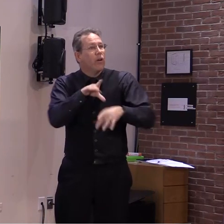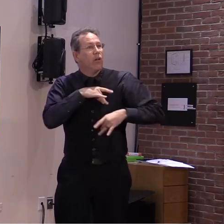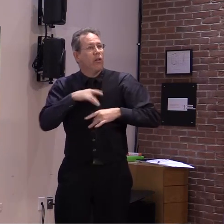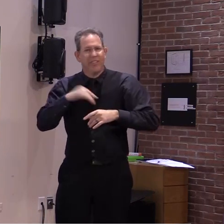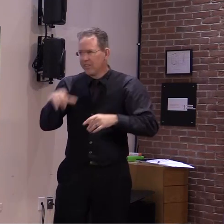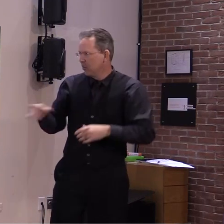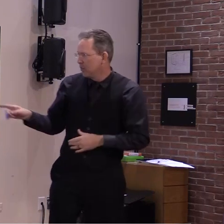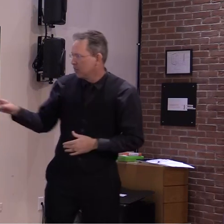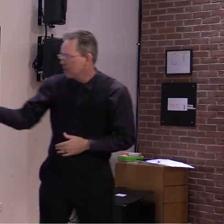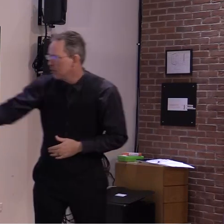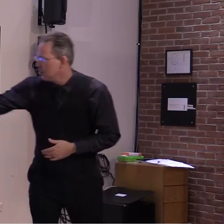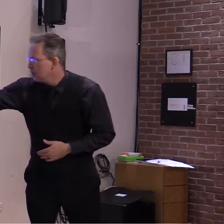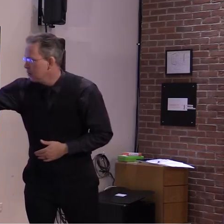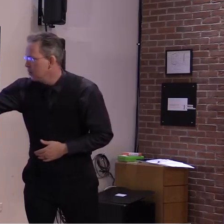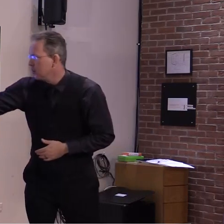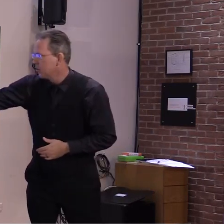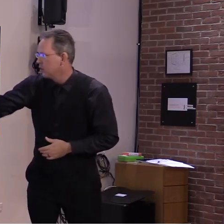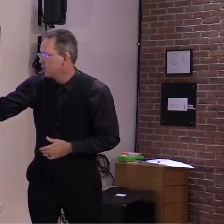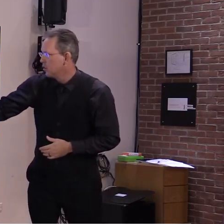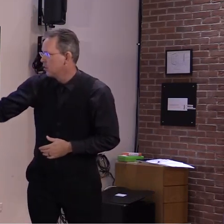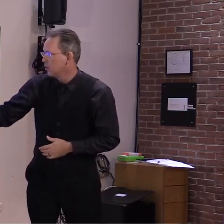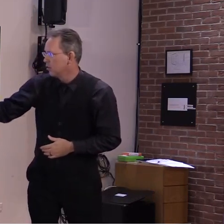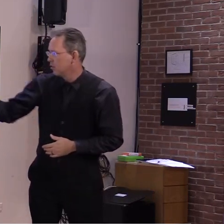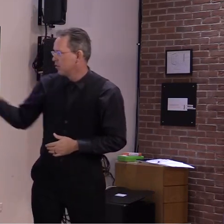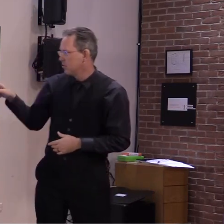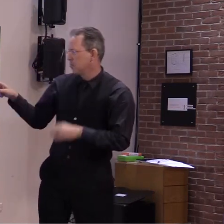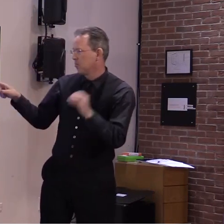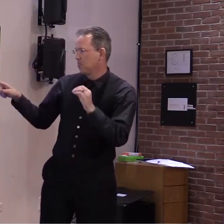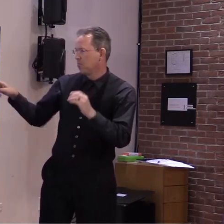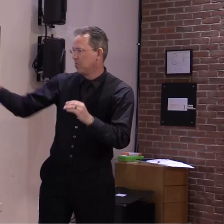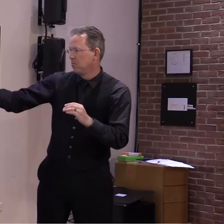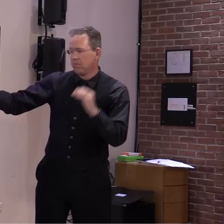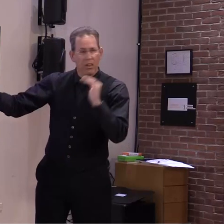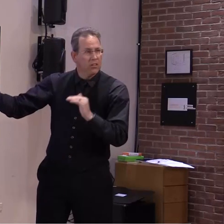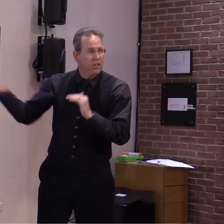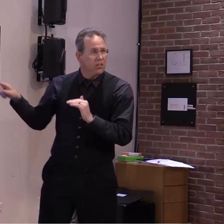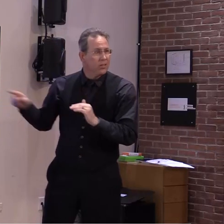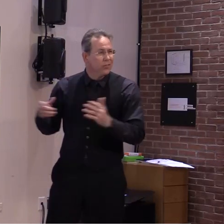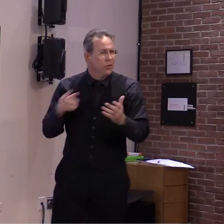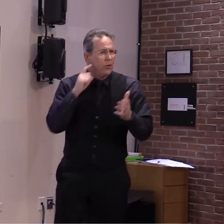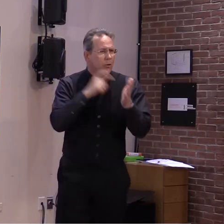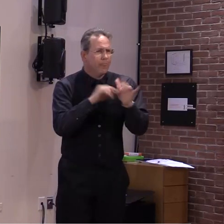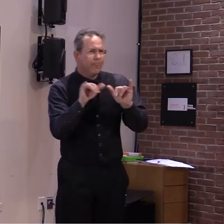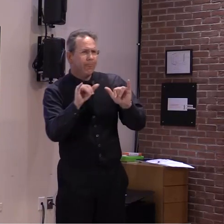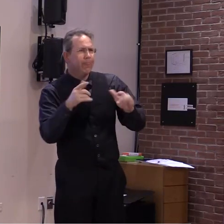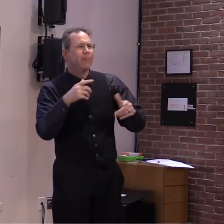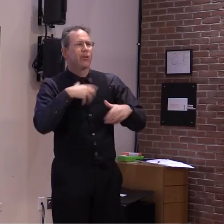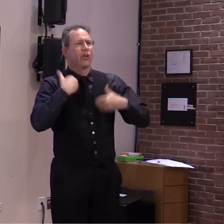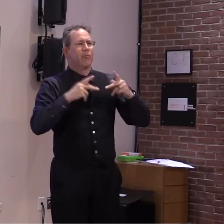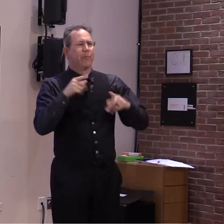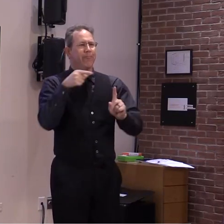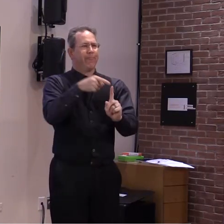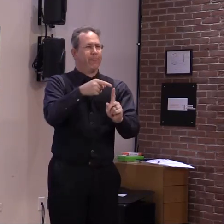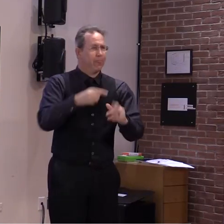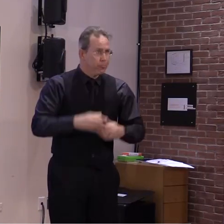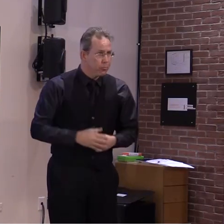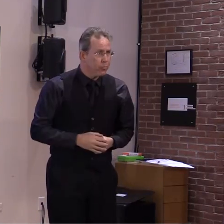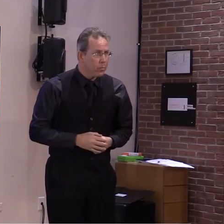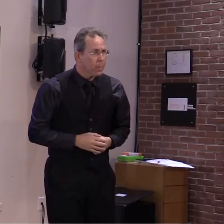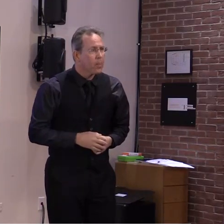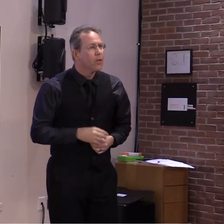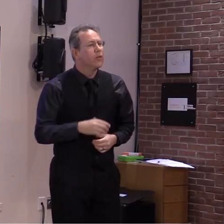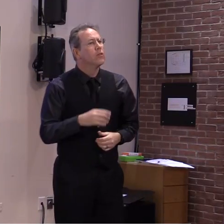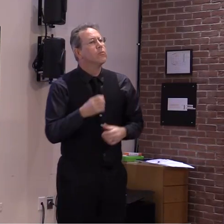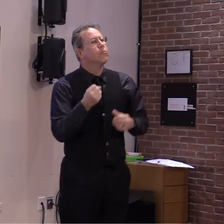hospitalization and death compared to the reference group, which are 39-year-olds in this example. But you'll also see that those in their 60s are at a